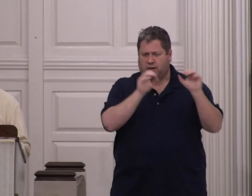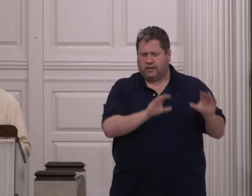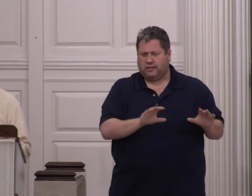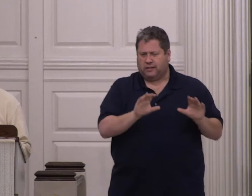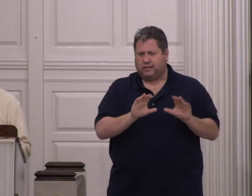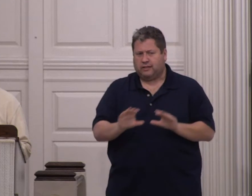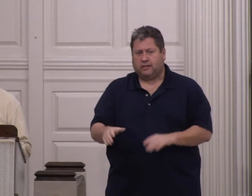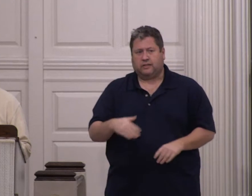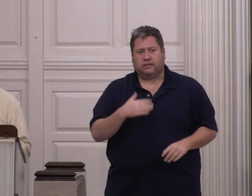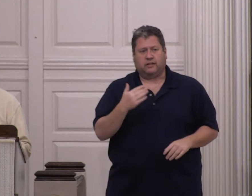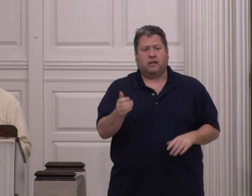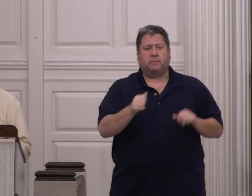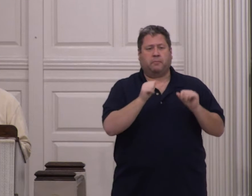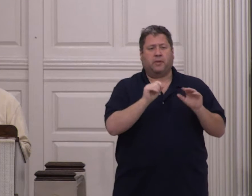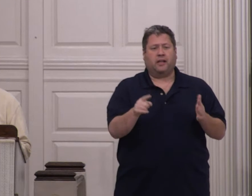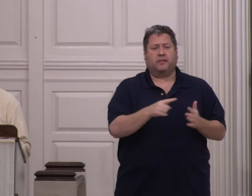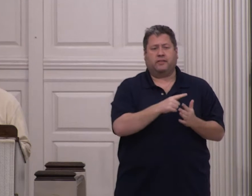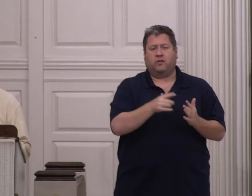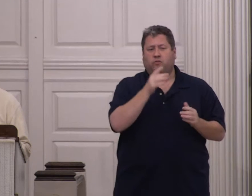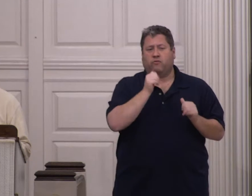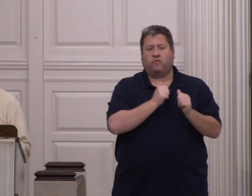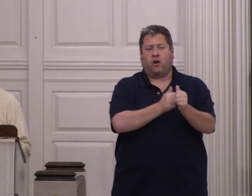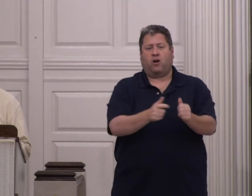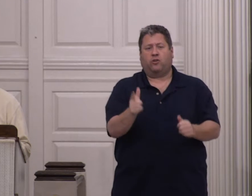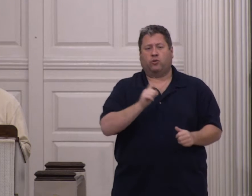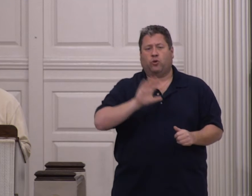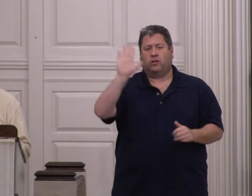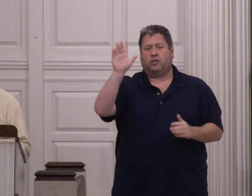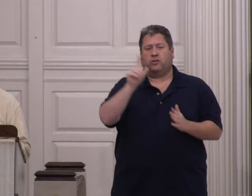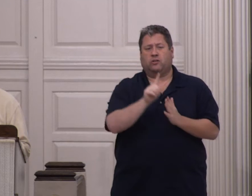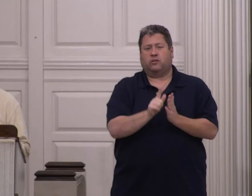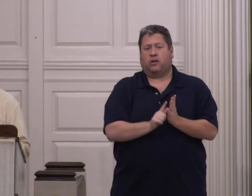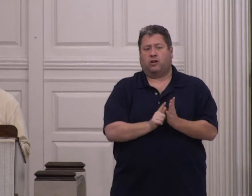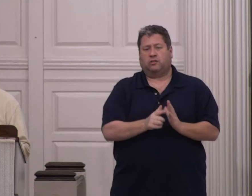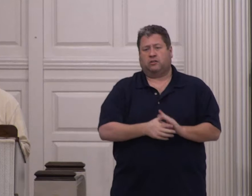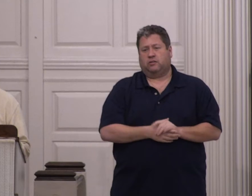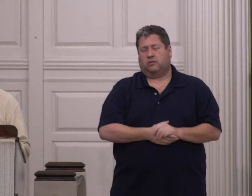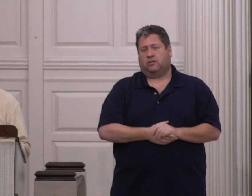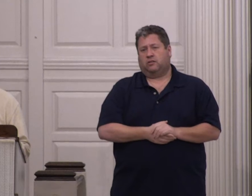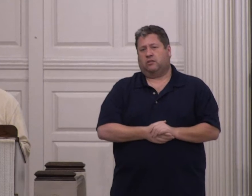deeds. To they who follow the law.